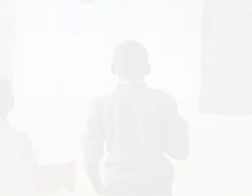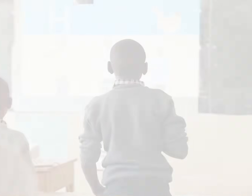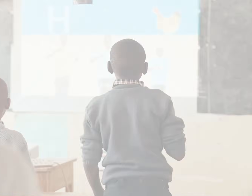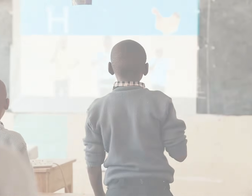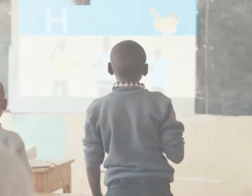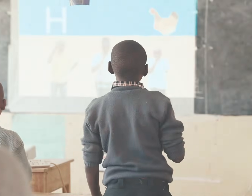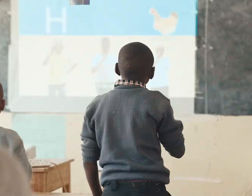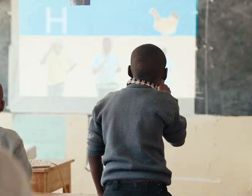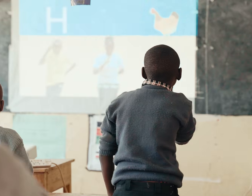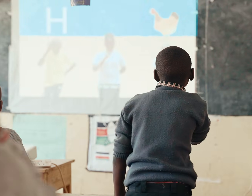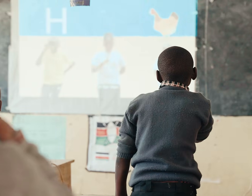with their children.